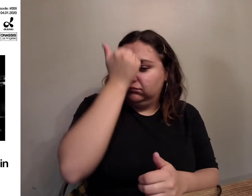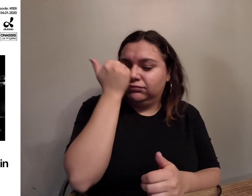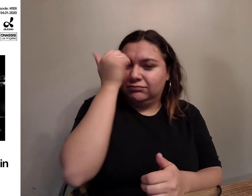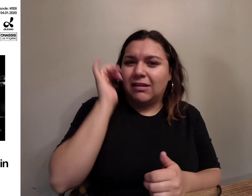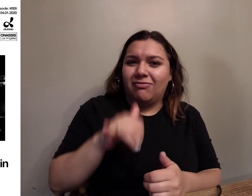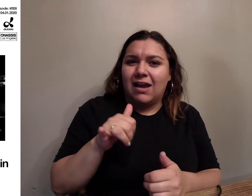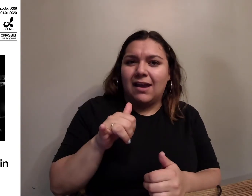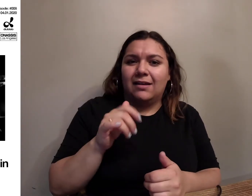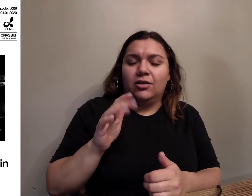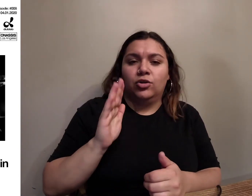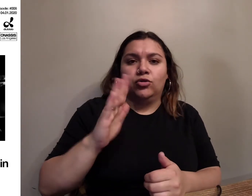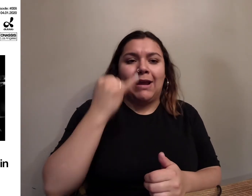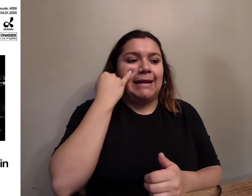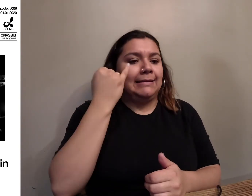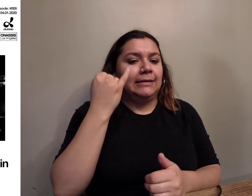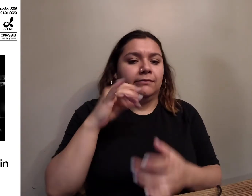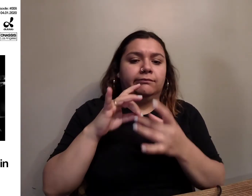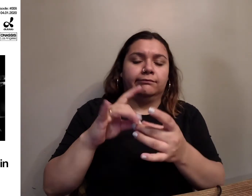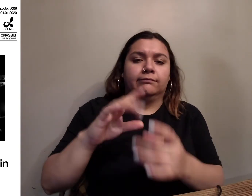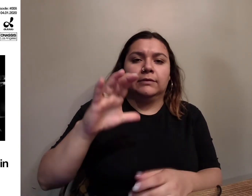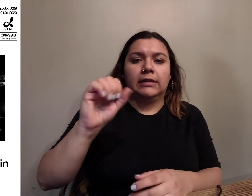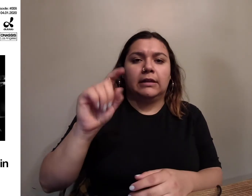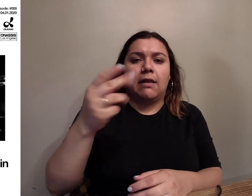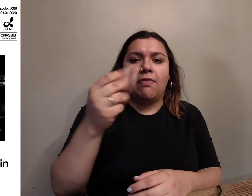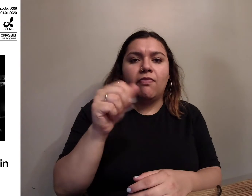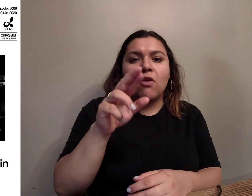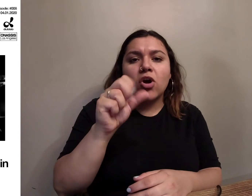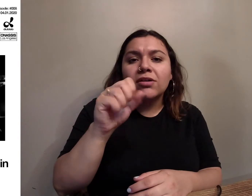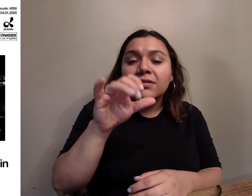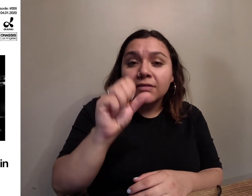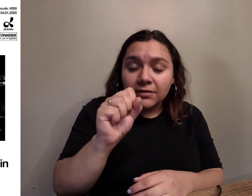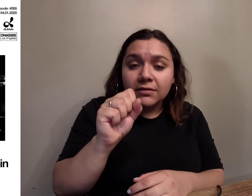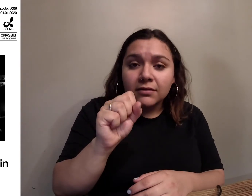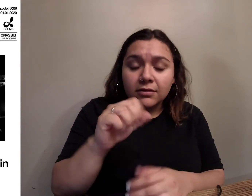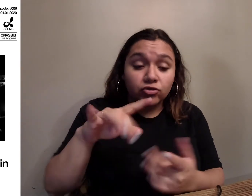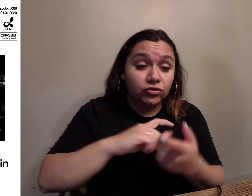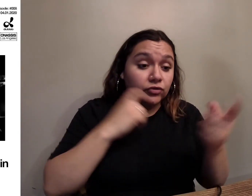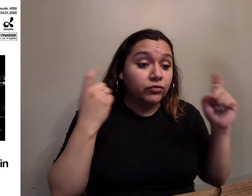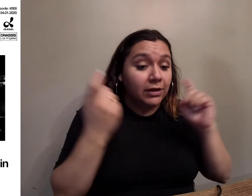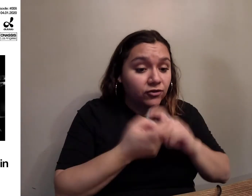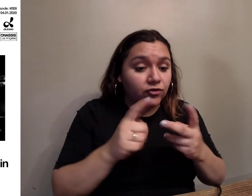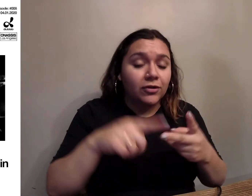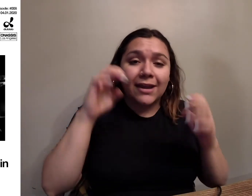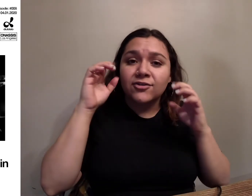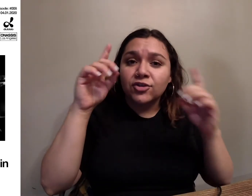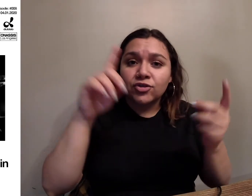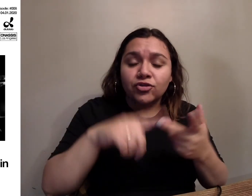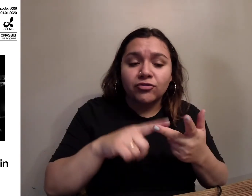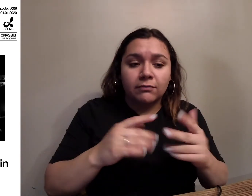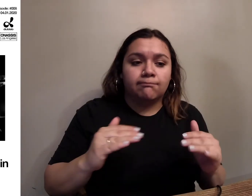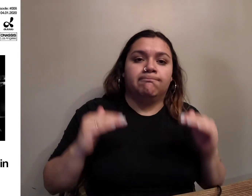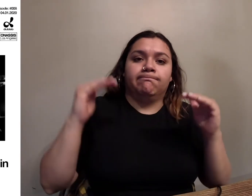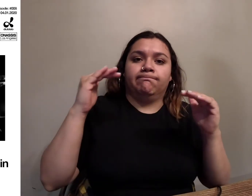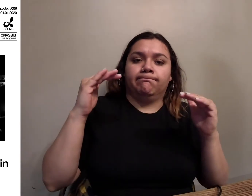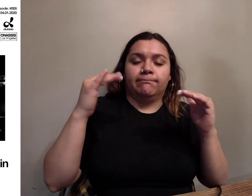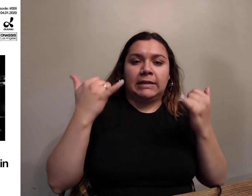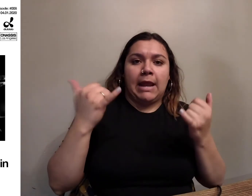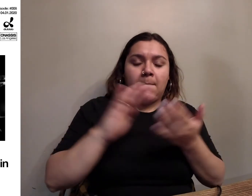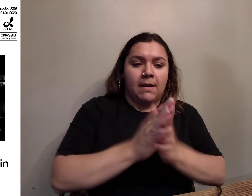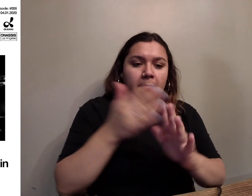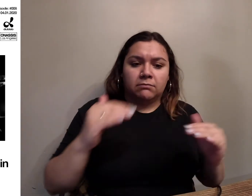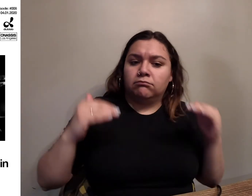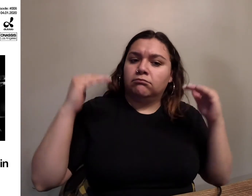catharsis, however that's understood, purification, transformation, education, elevation. These are